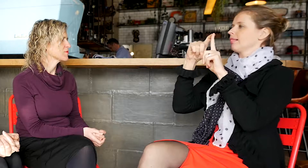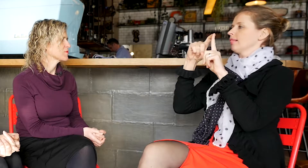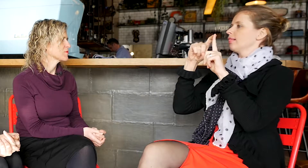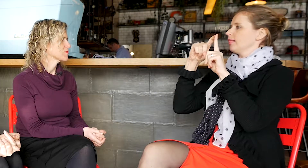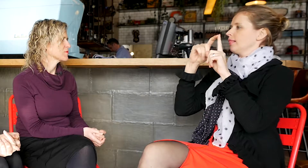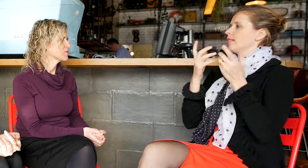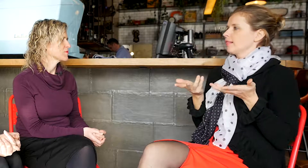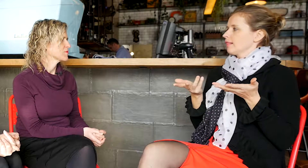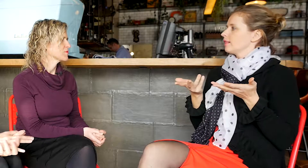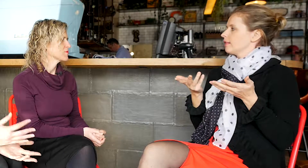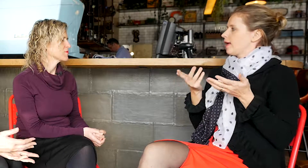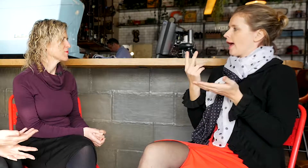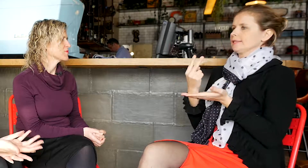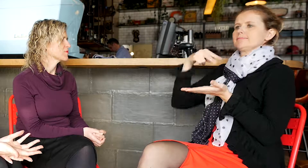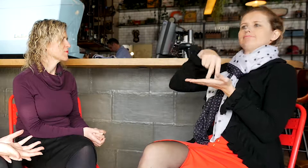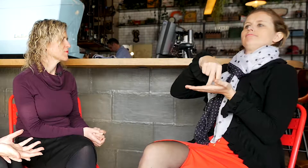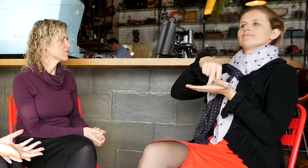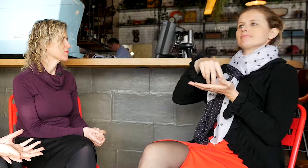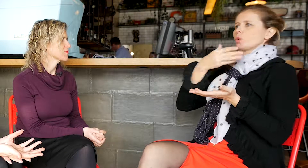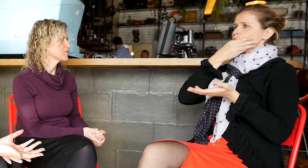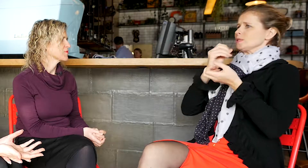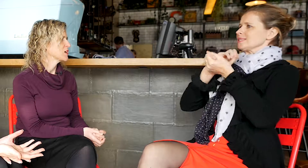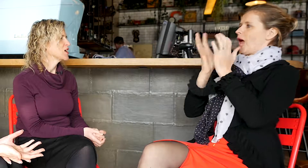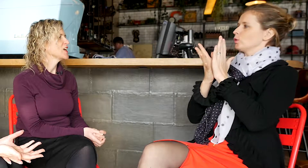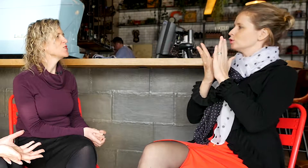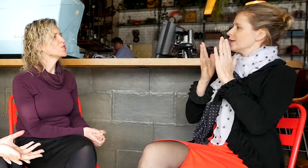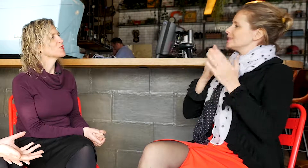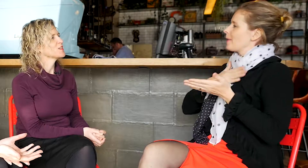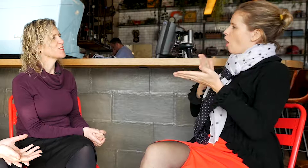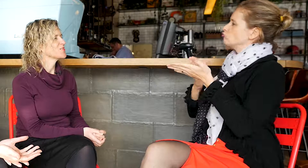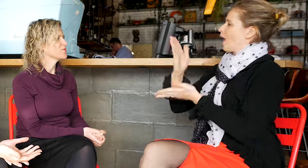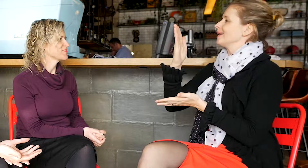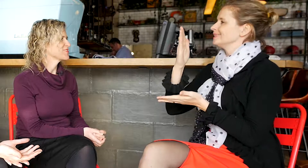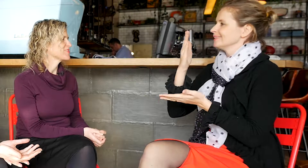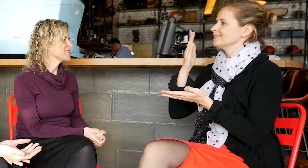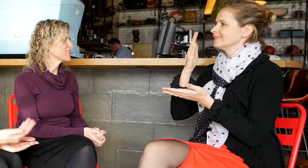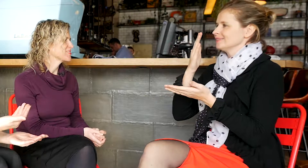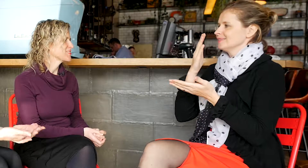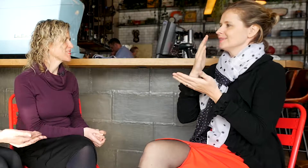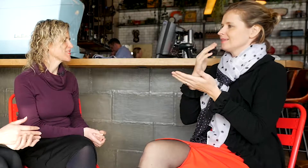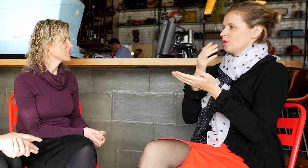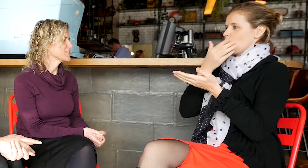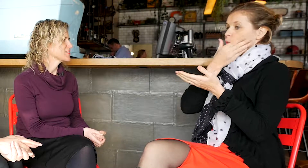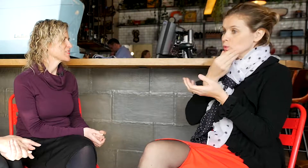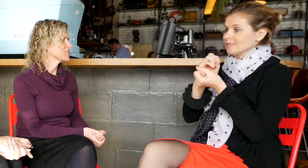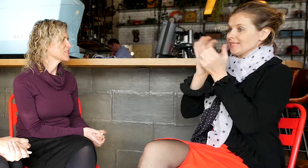we will identify and say, I'm deaf with a capital D. Which means I use sign language first